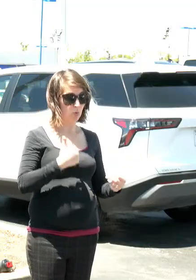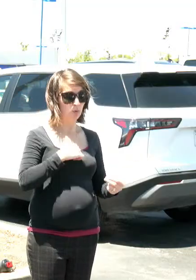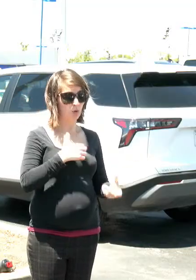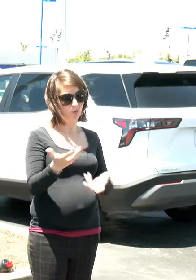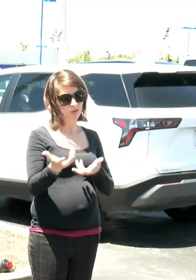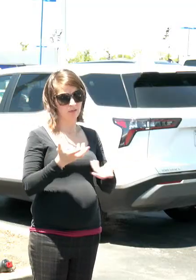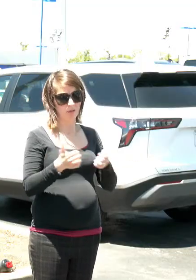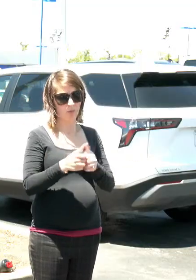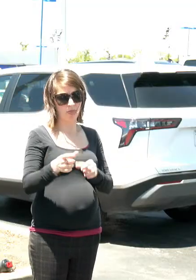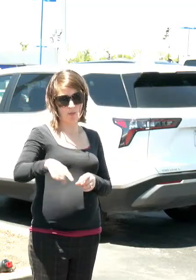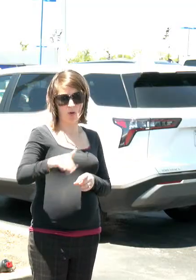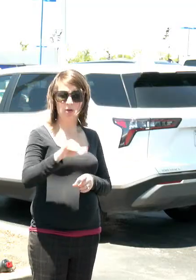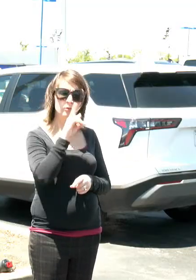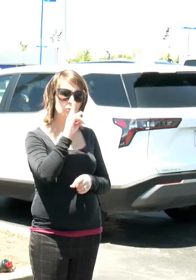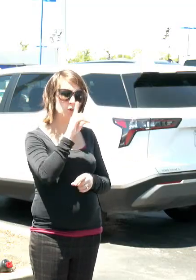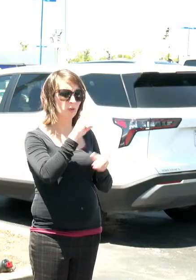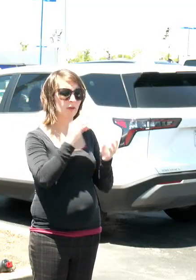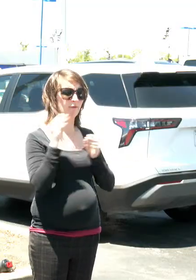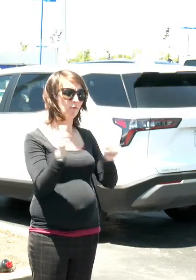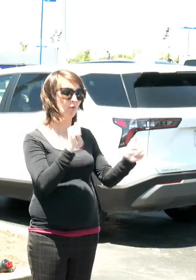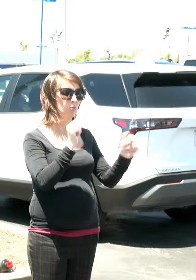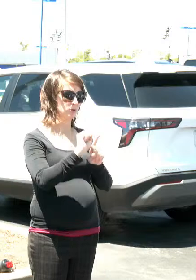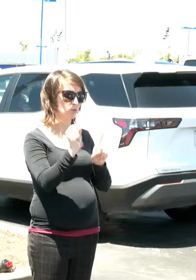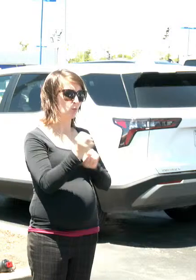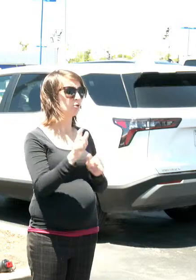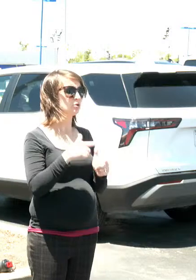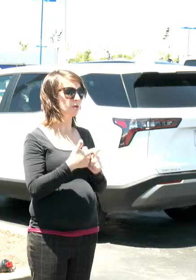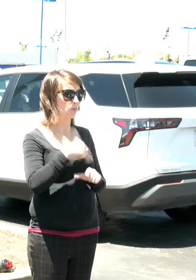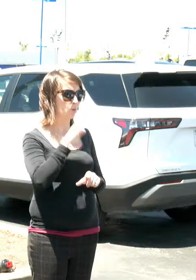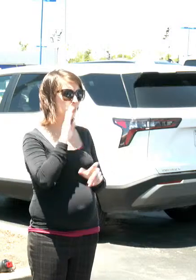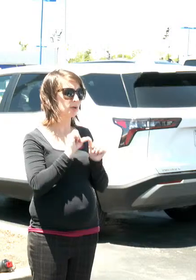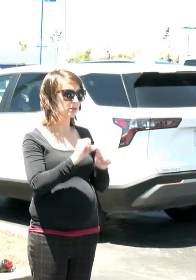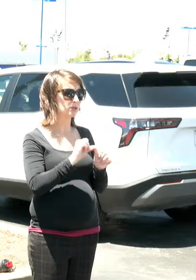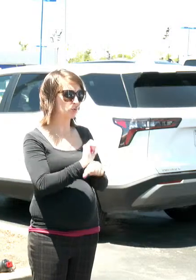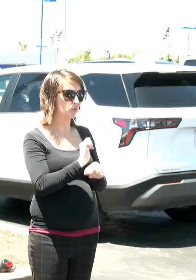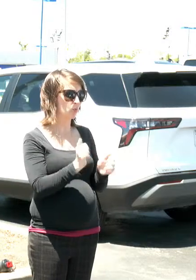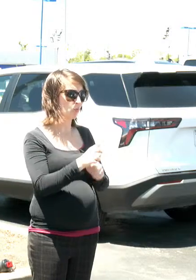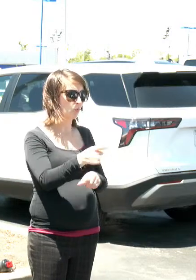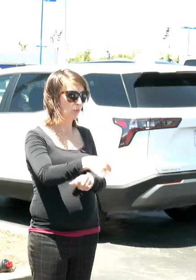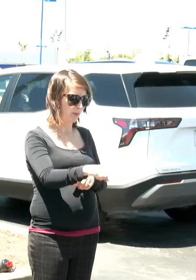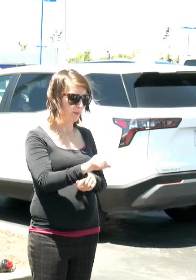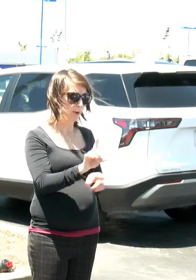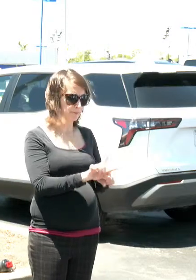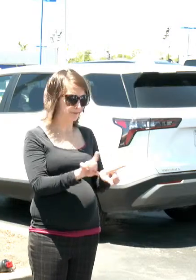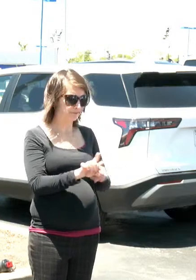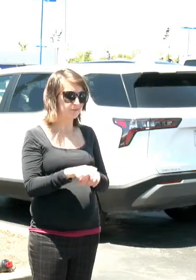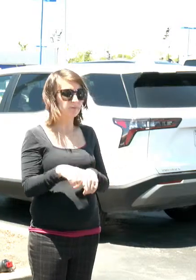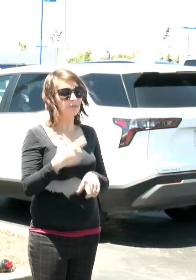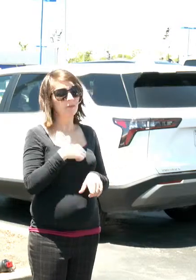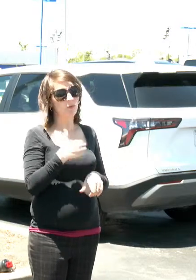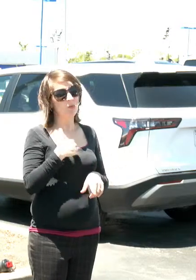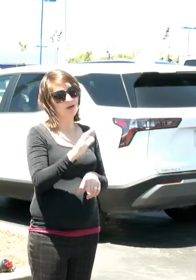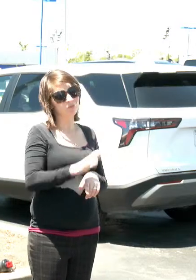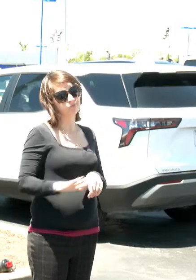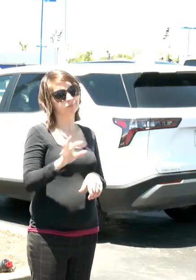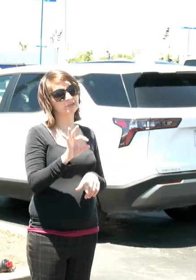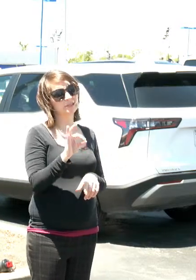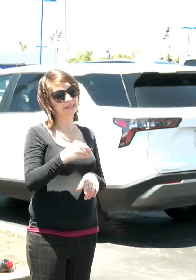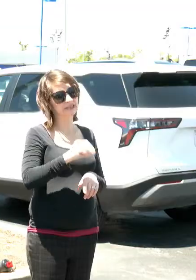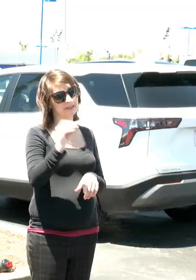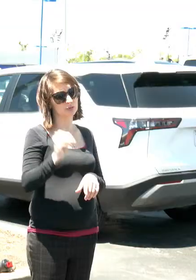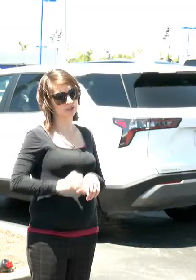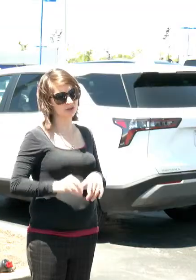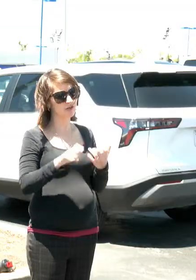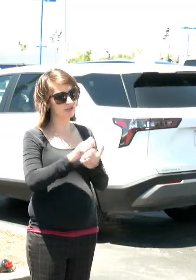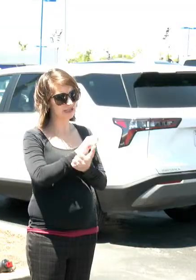fluid situation, and we'll continue to work with that. And we have about 90% of the